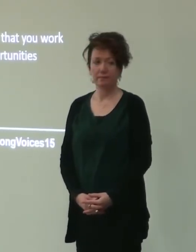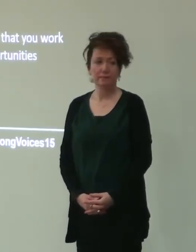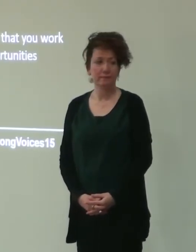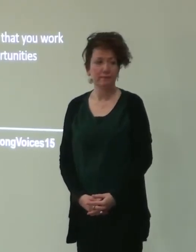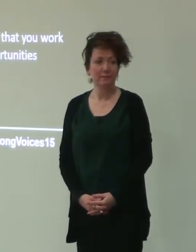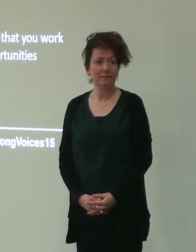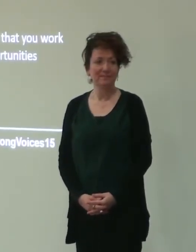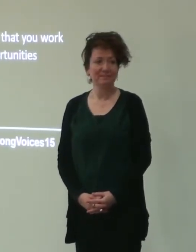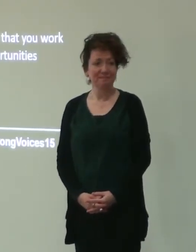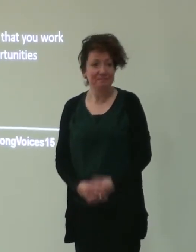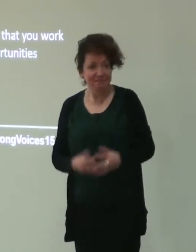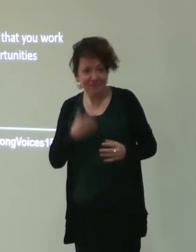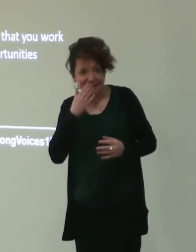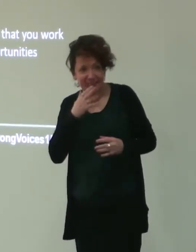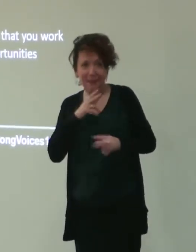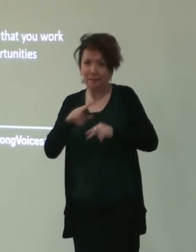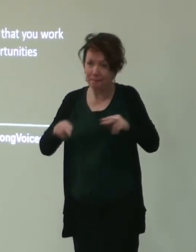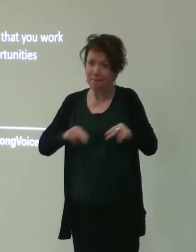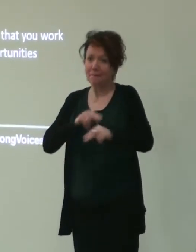Sounds like you don't want to stop.